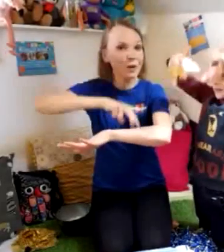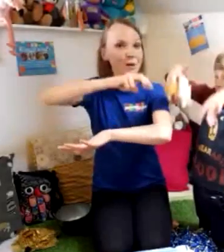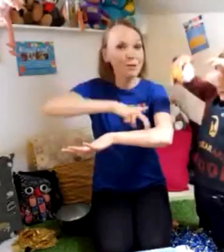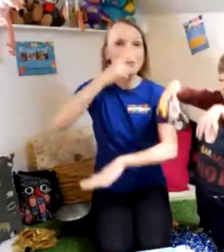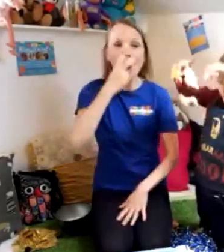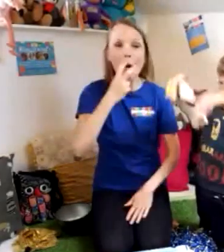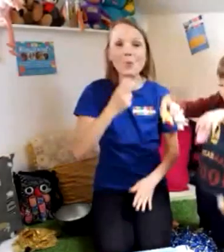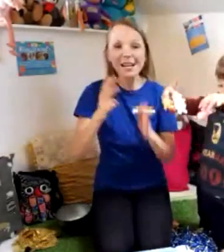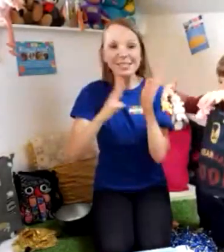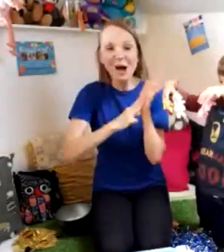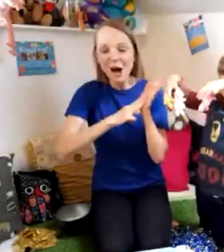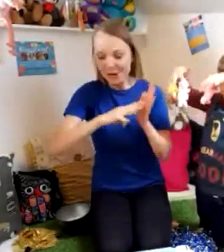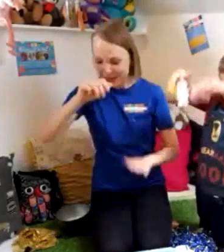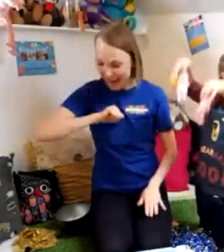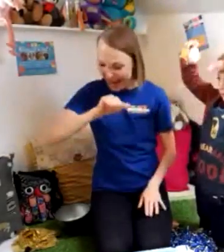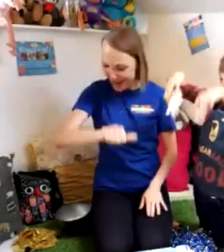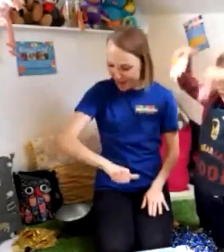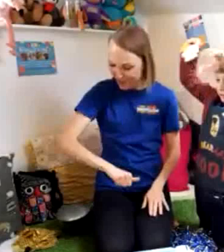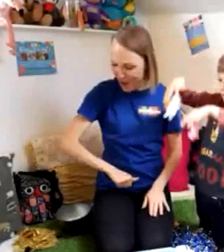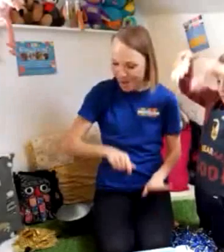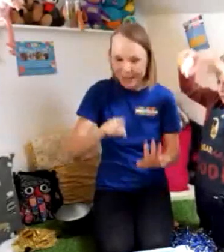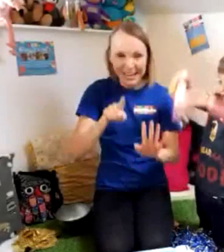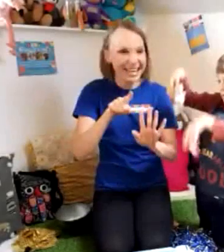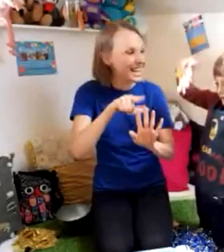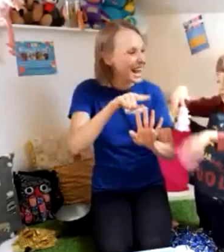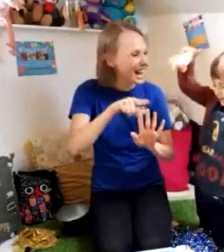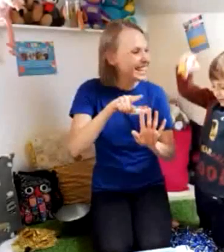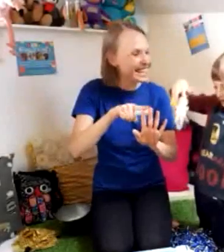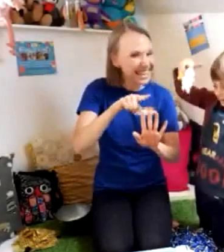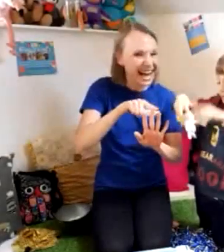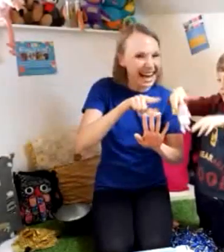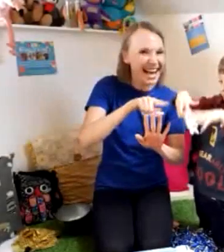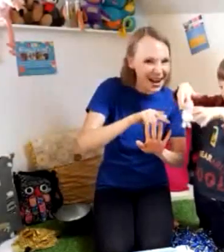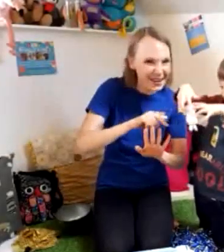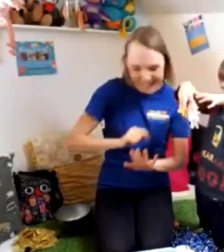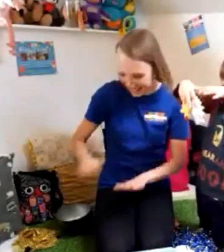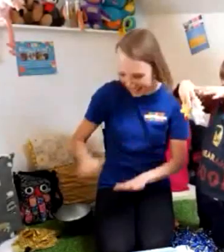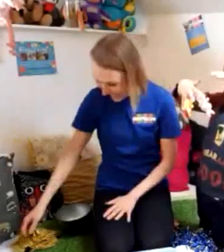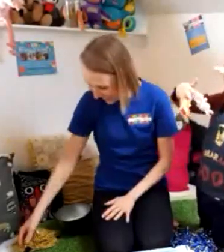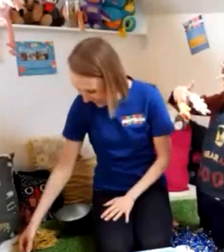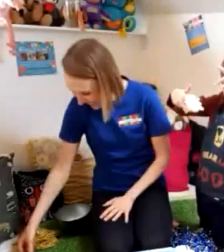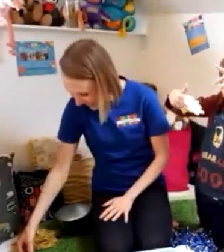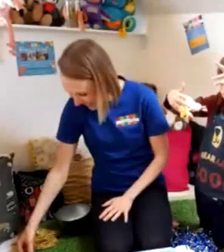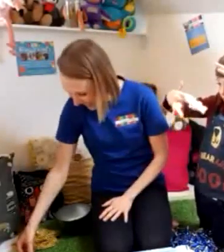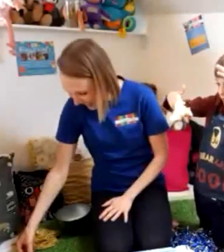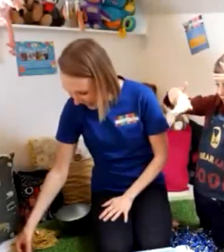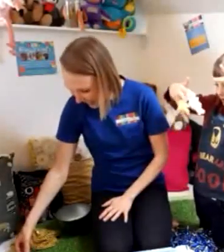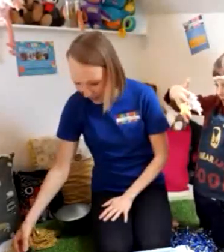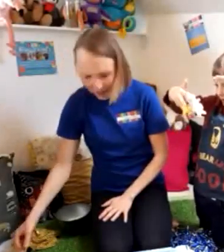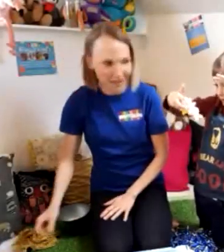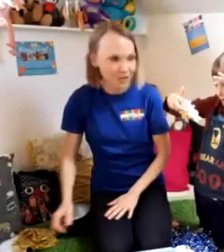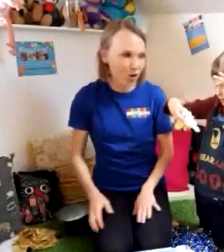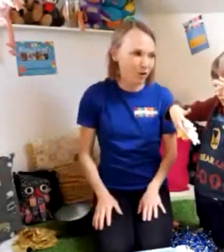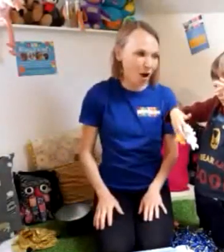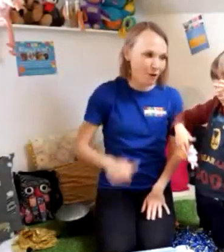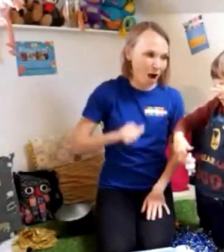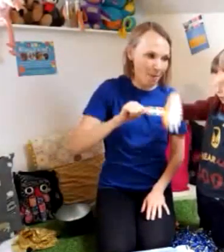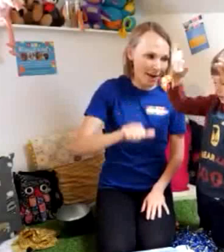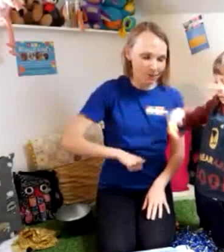vivit. Old MacDonald had a farm, E-I-E-I-O. I think that's all of our farm animals,